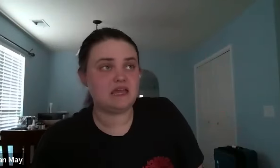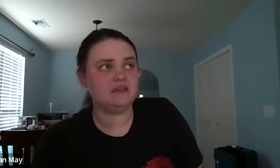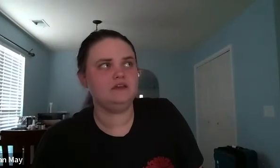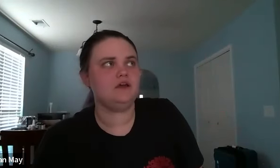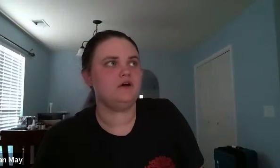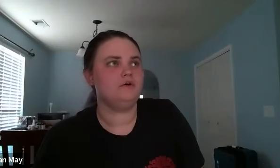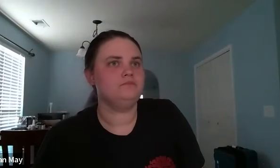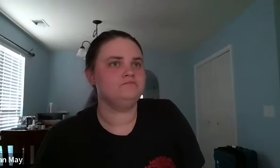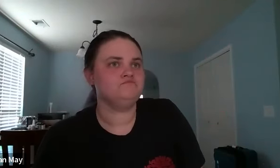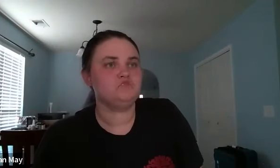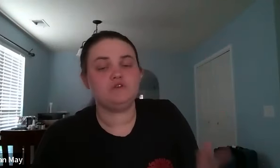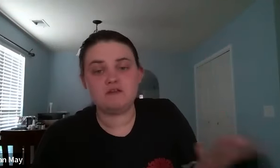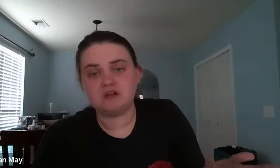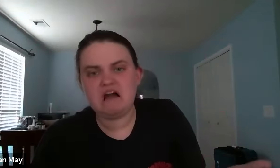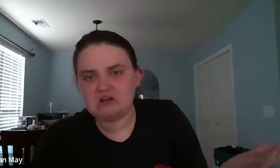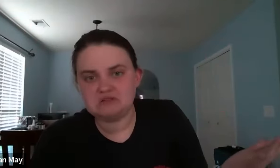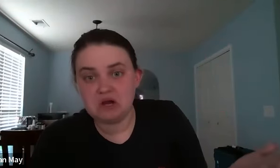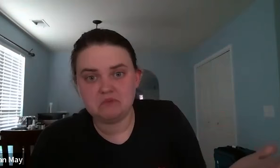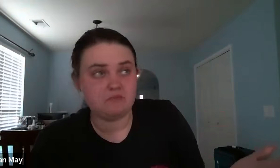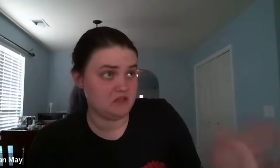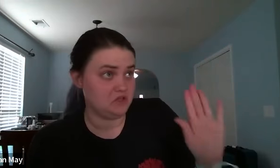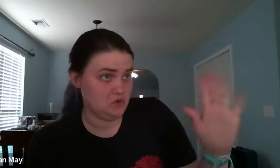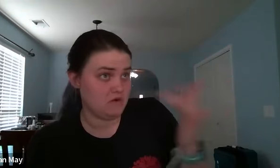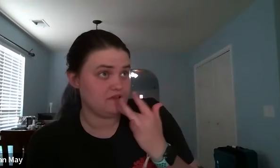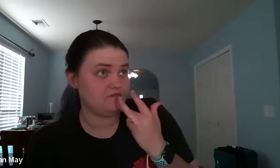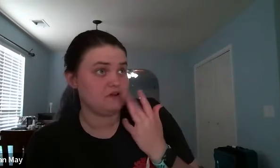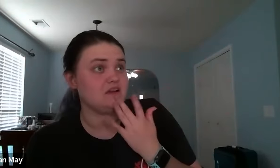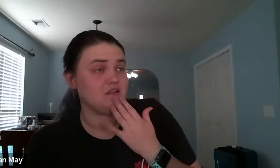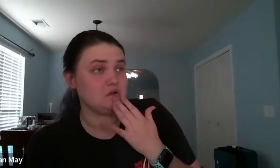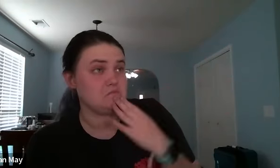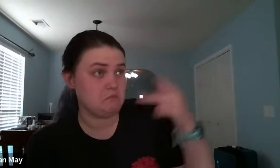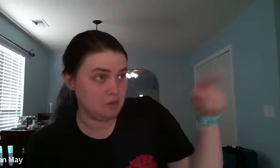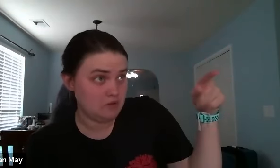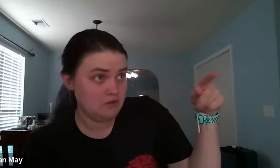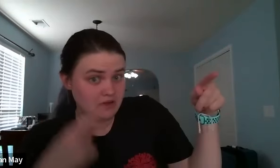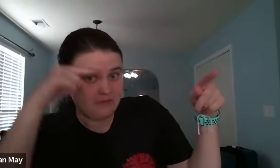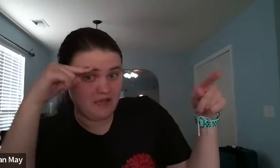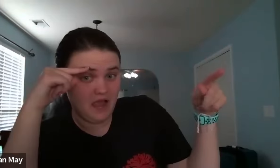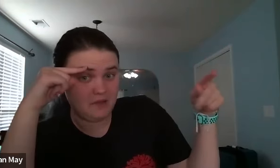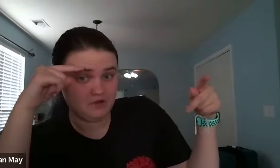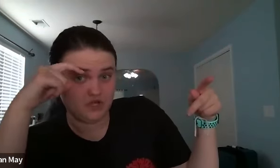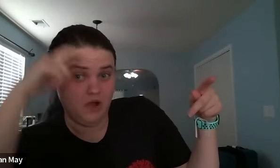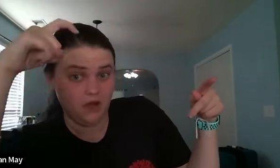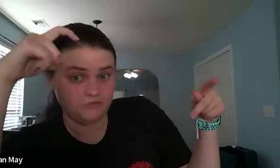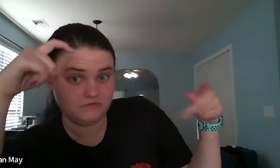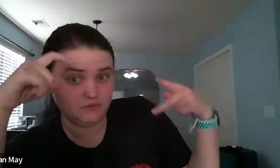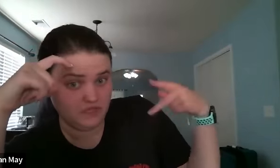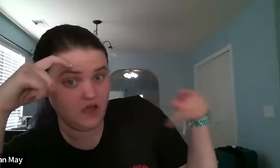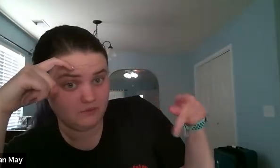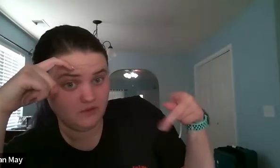saying, your favorite color is purple, I'd be like, your favorite color purple? And my eyebrows go up, fully up.